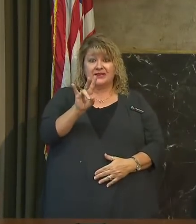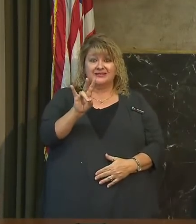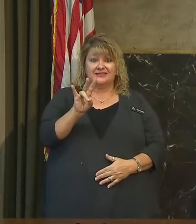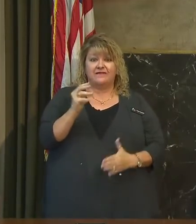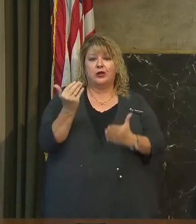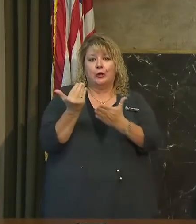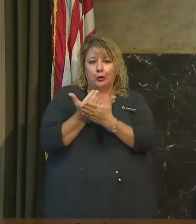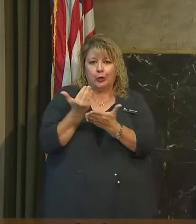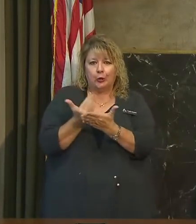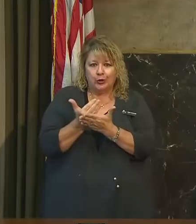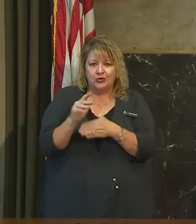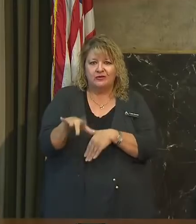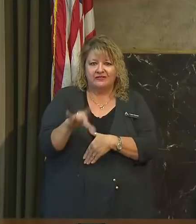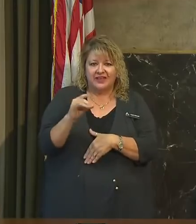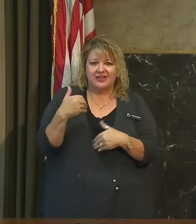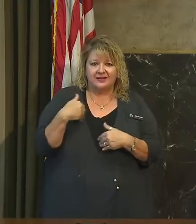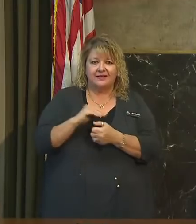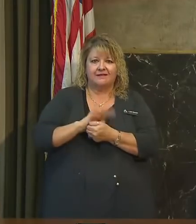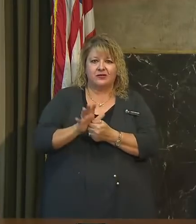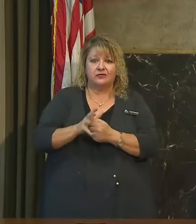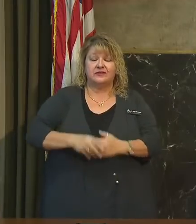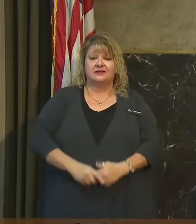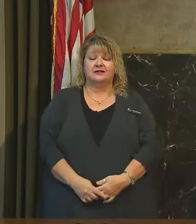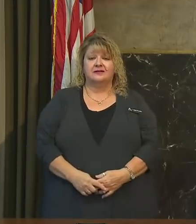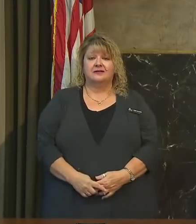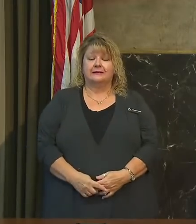3,127 new cases of COVID-19.